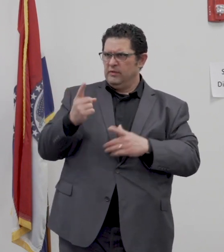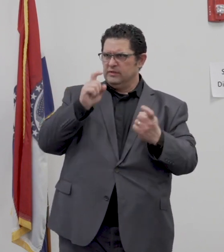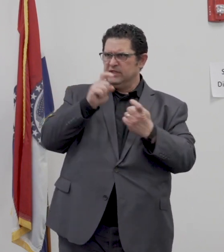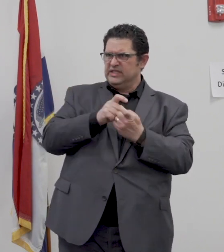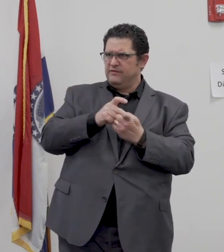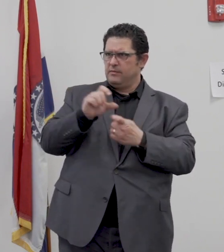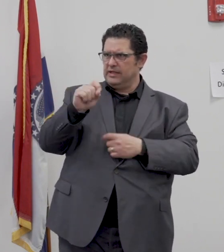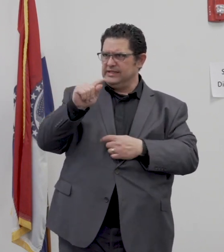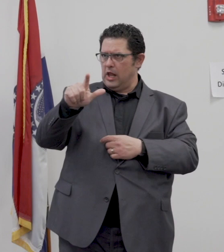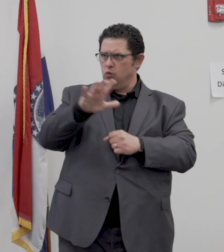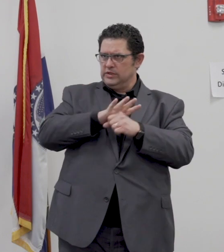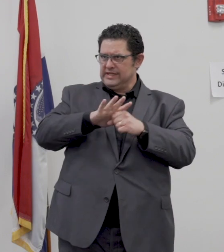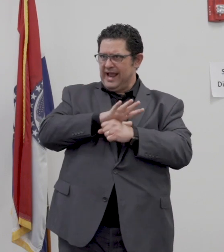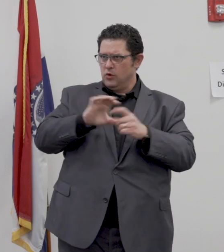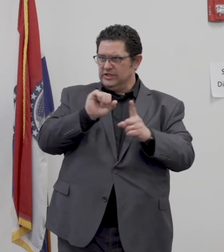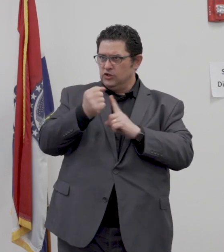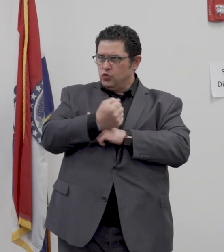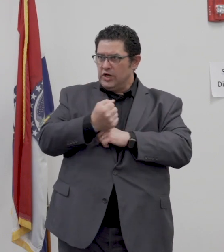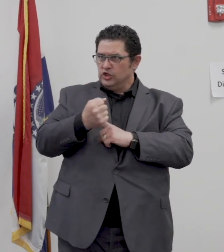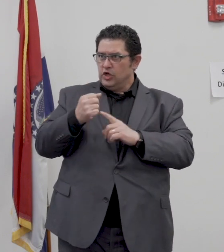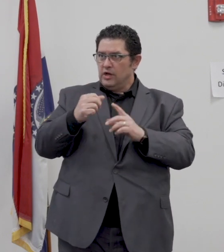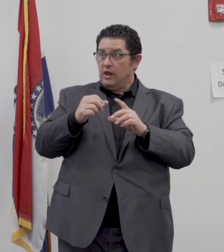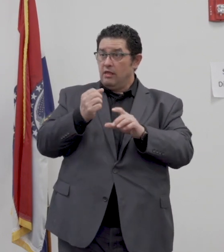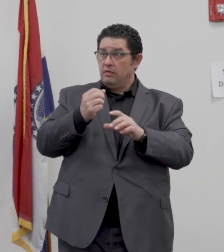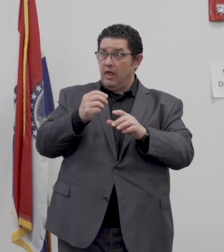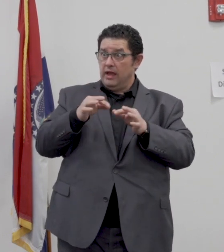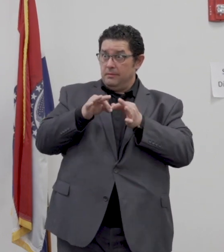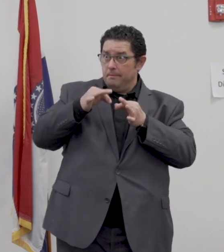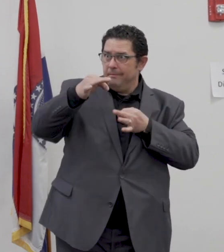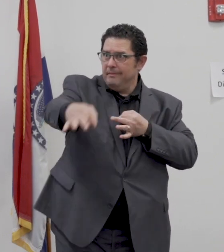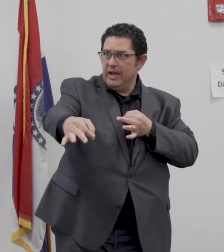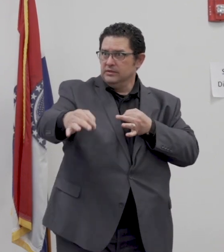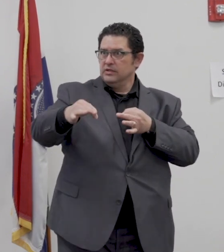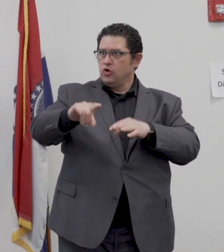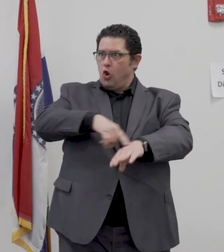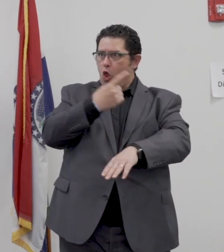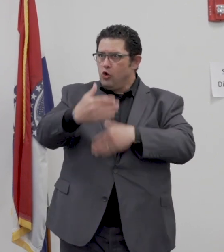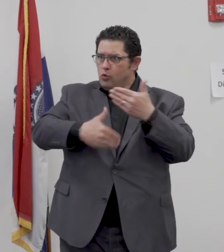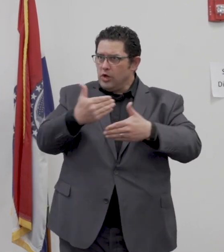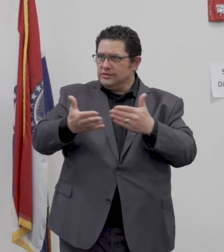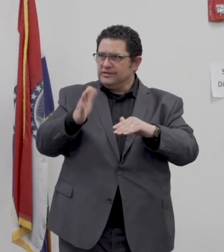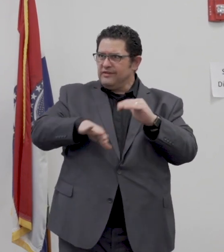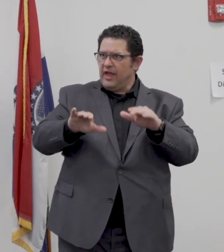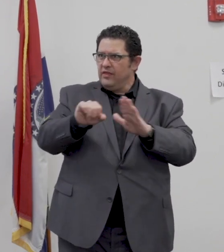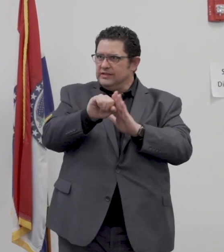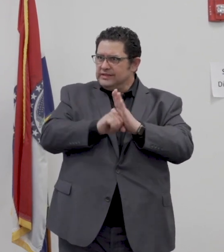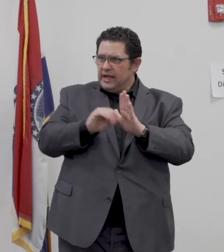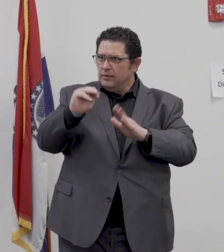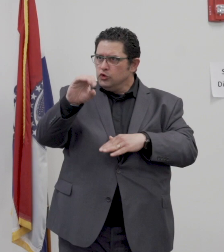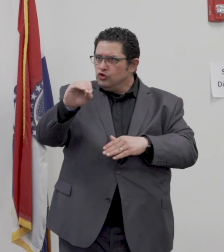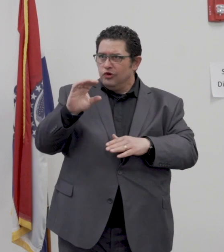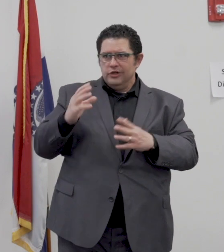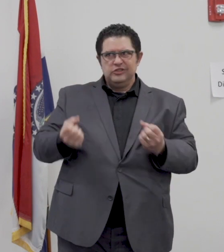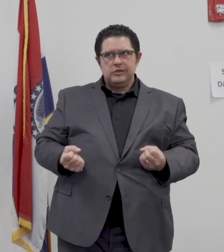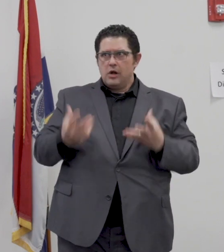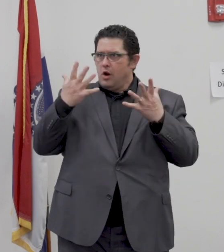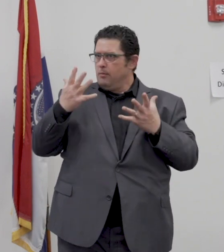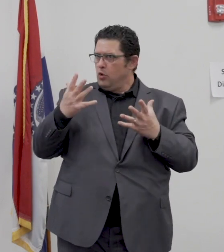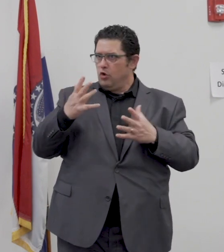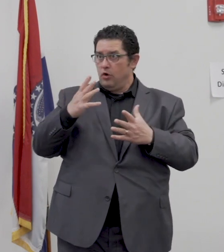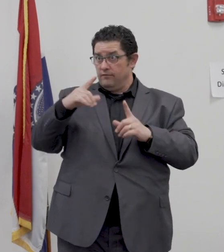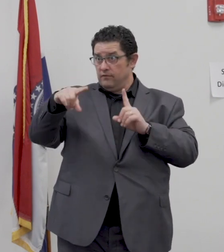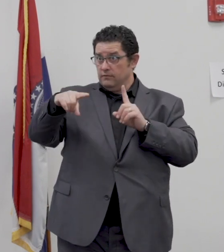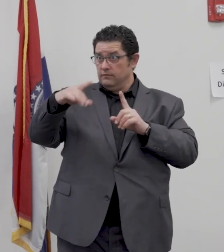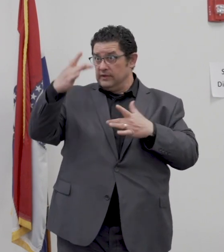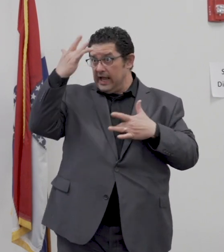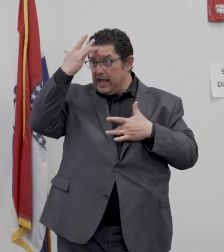St. Louis County situation that makes this a longer process than the rest of the state of Missouri? Is it just the number of cases? What